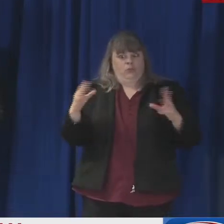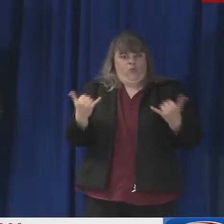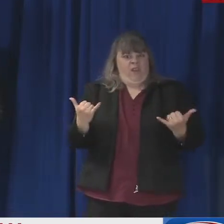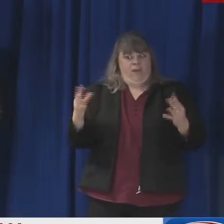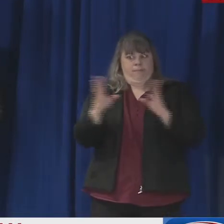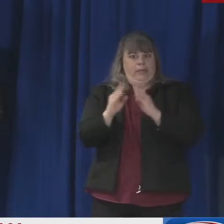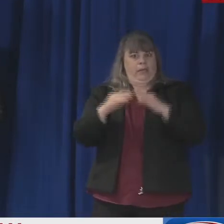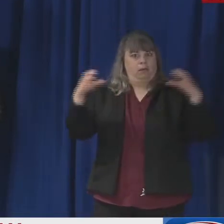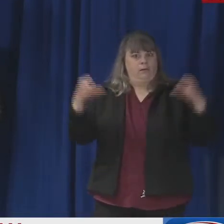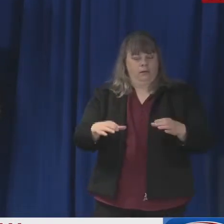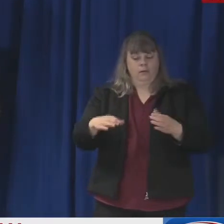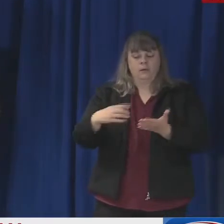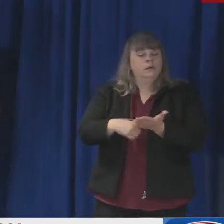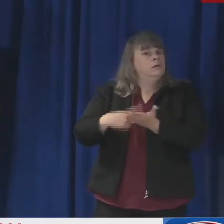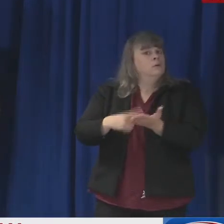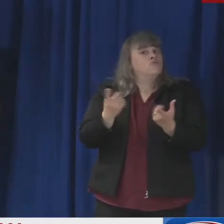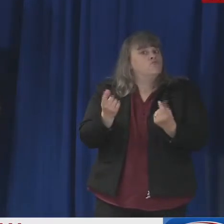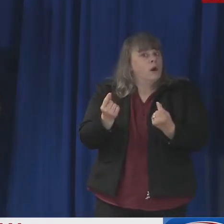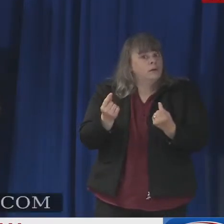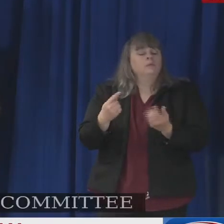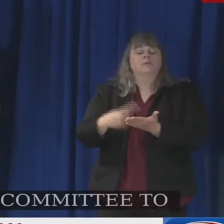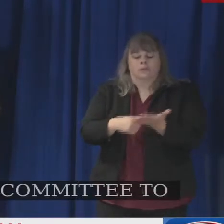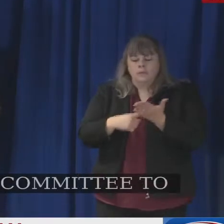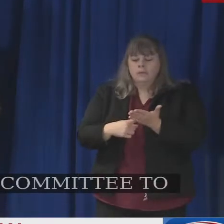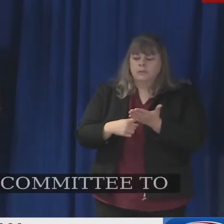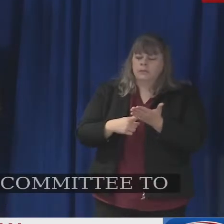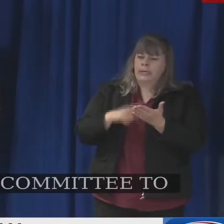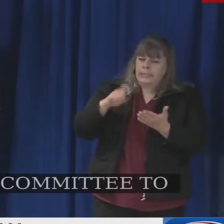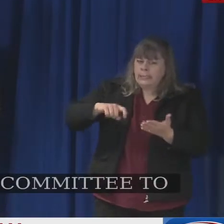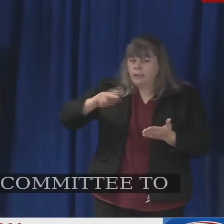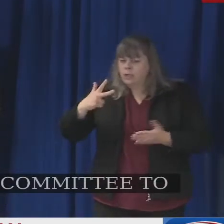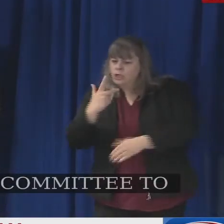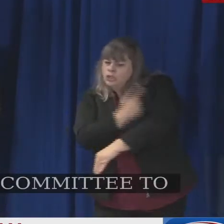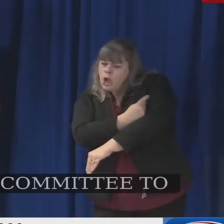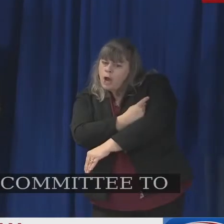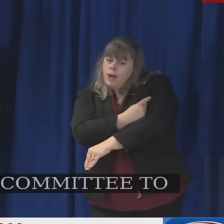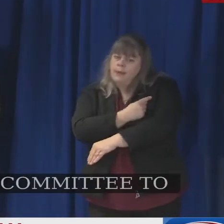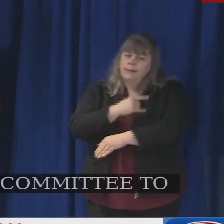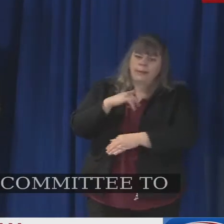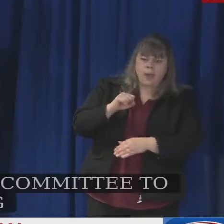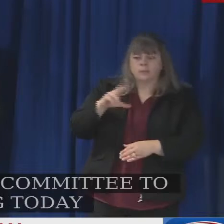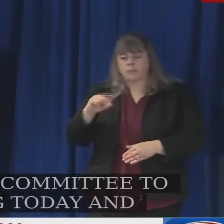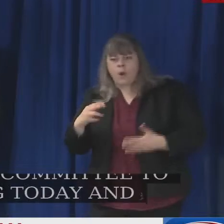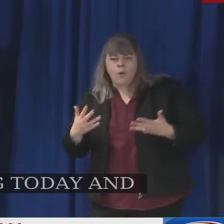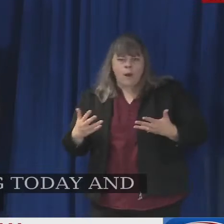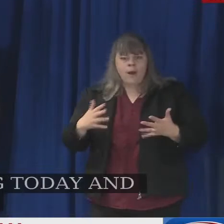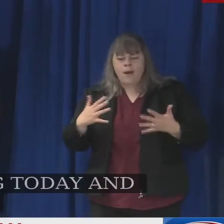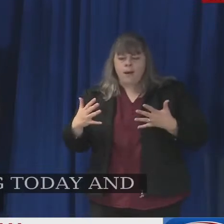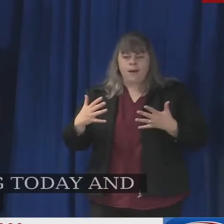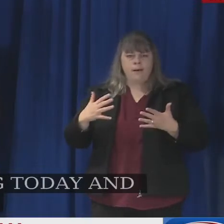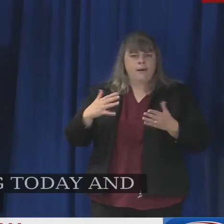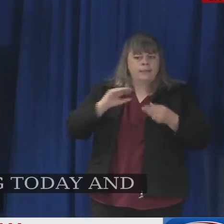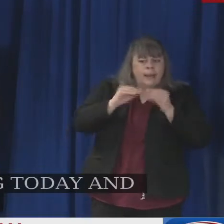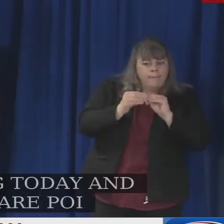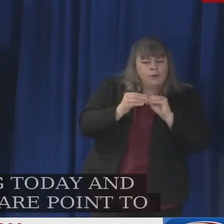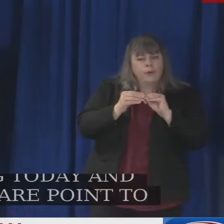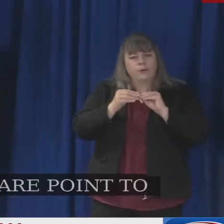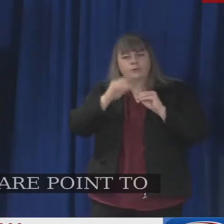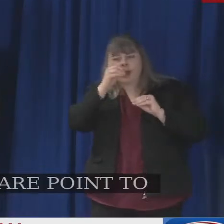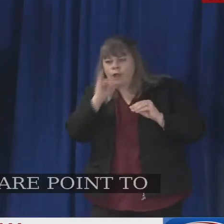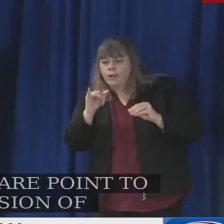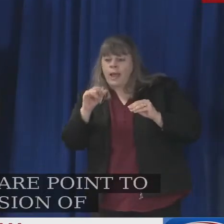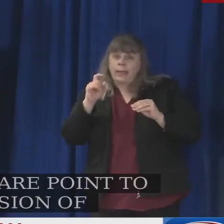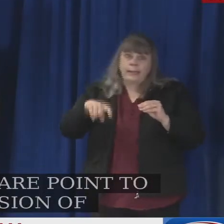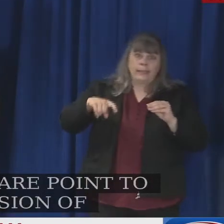I think part of what they were going to start to take on is this discussion of boosters and what kind of data is needed to